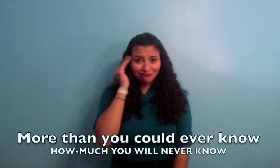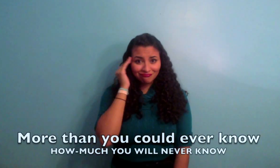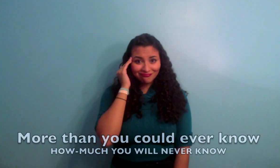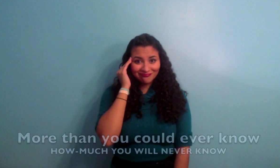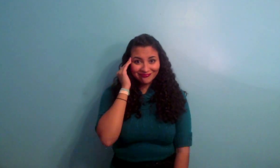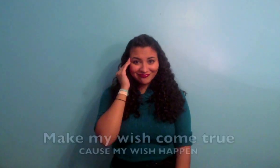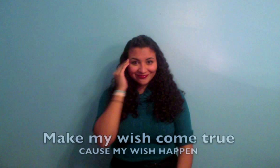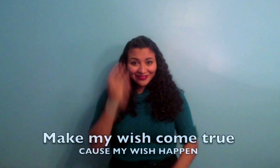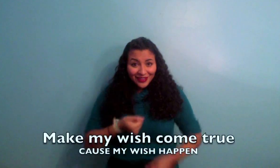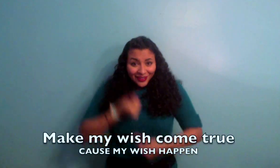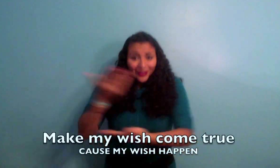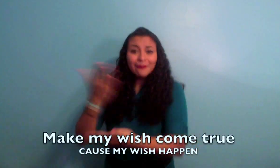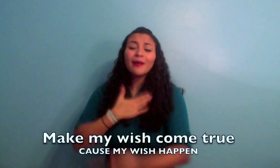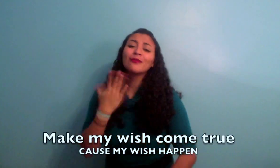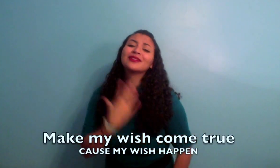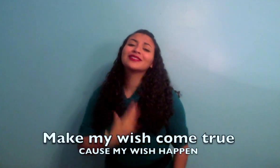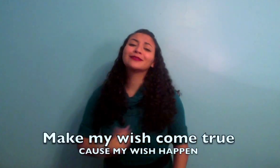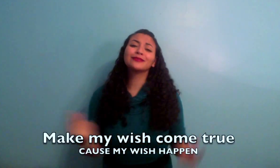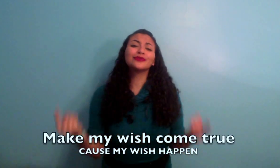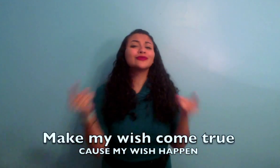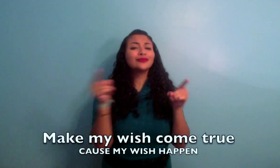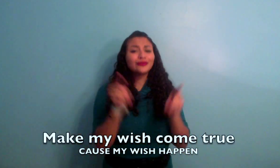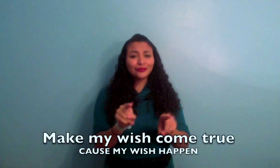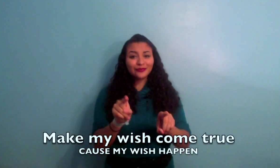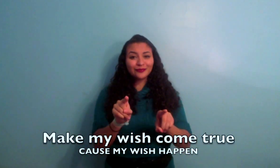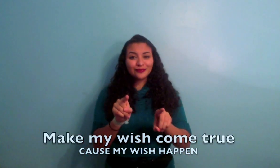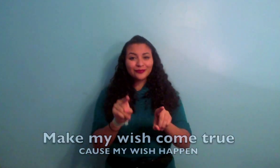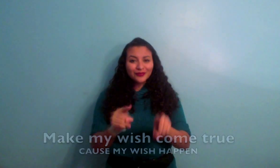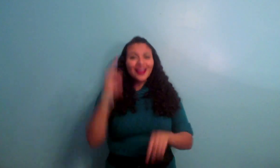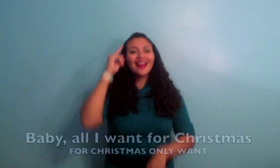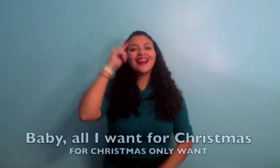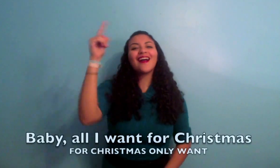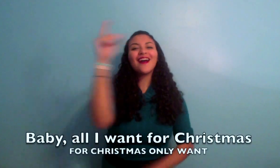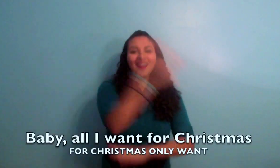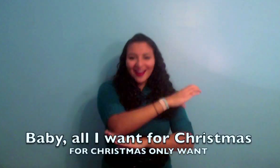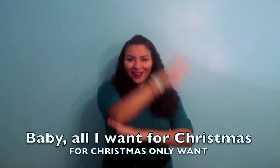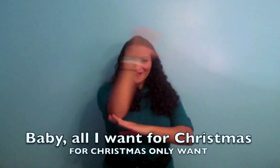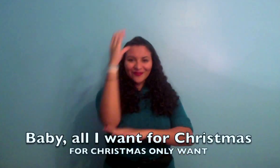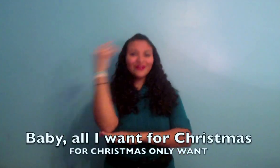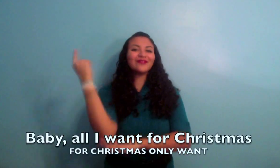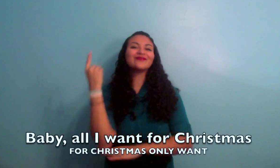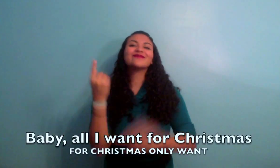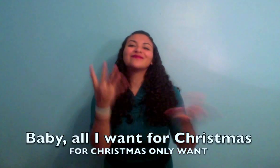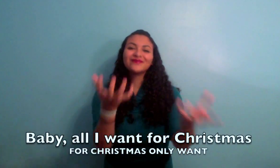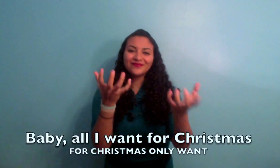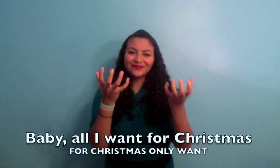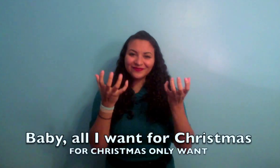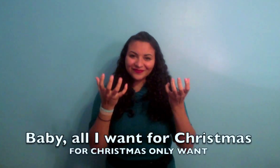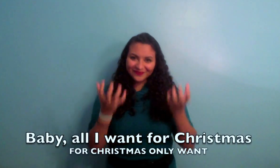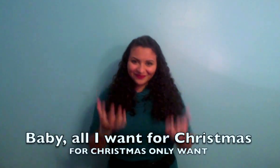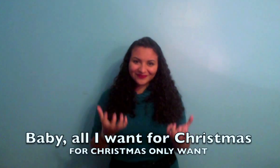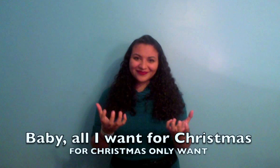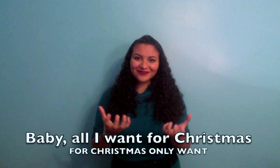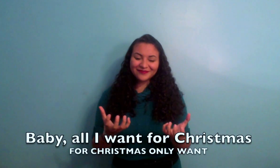Let my wish come true But baby All I want for Christmas I